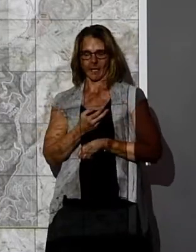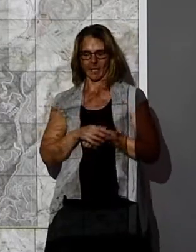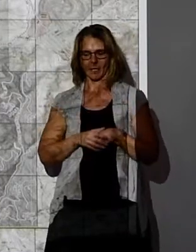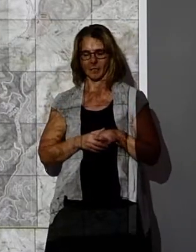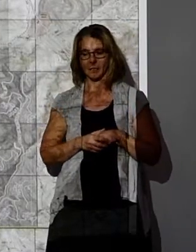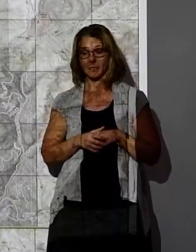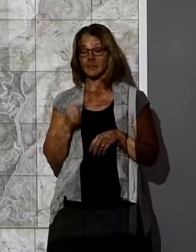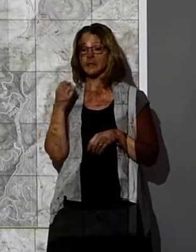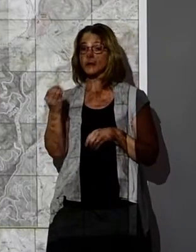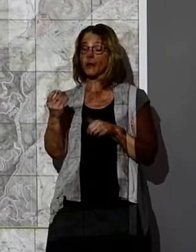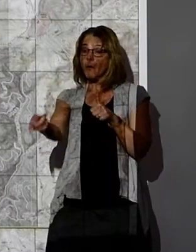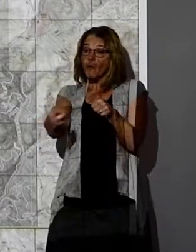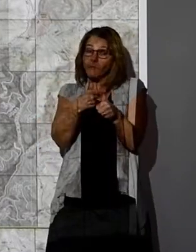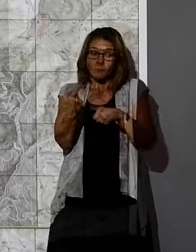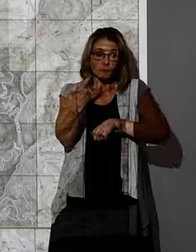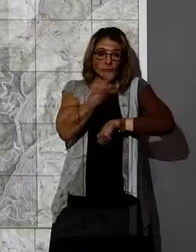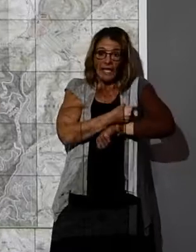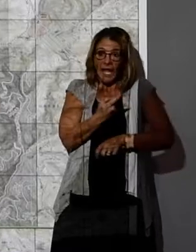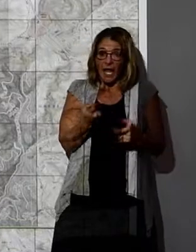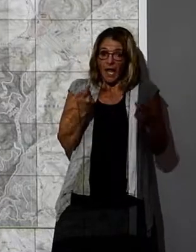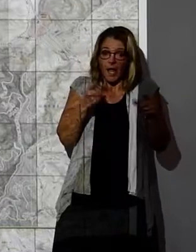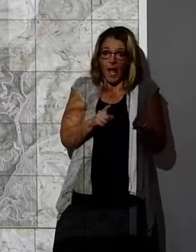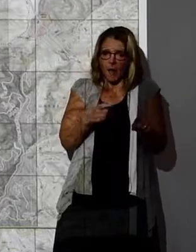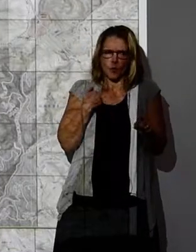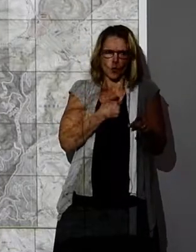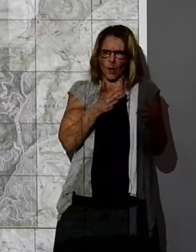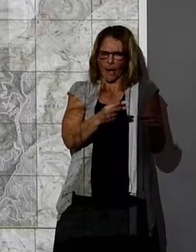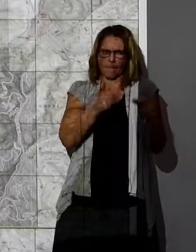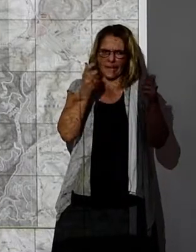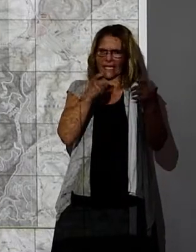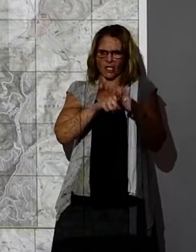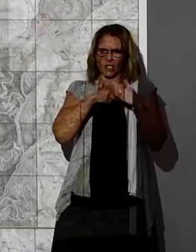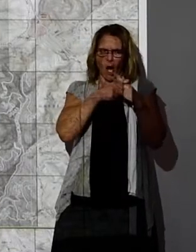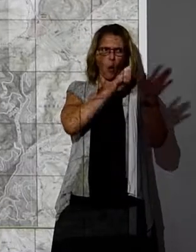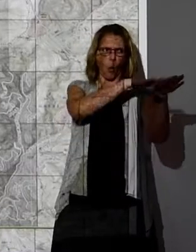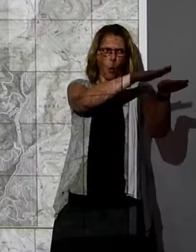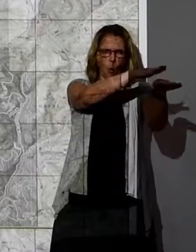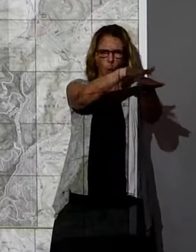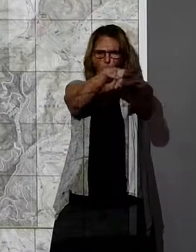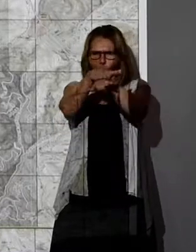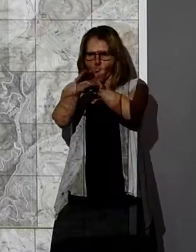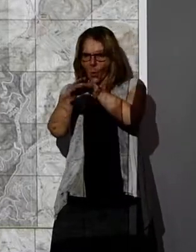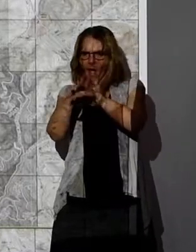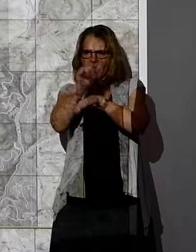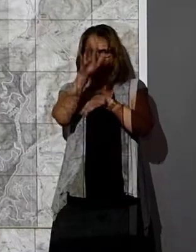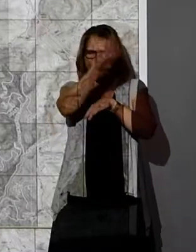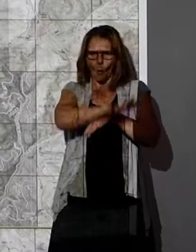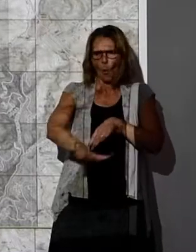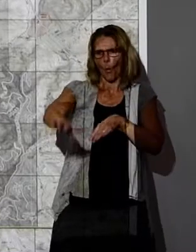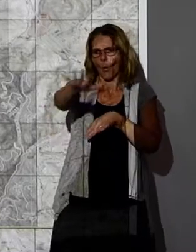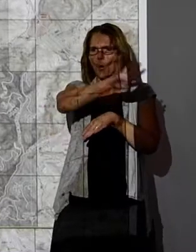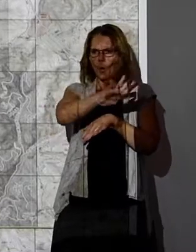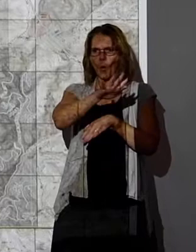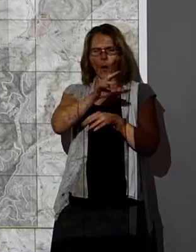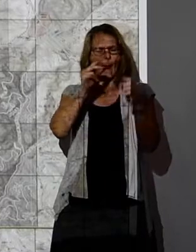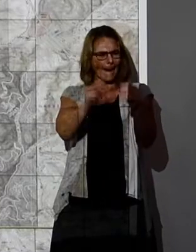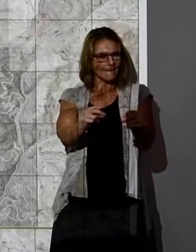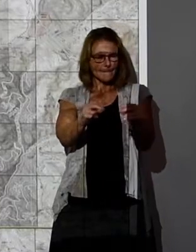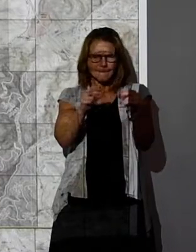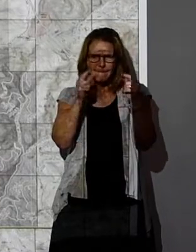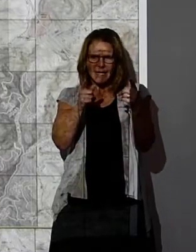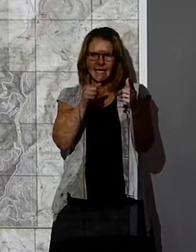So first day that it was coming out, we immediately started warning folks in the entire Bridger Canyon. We were on it